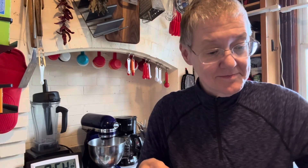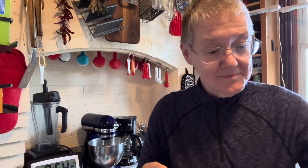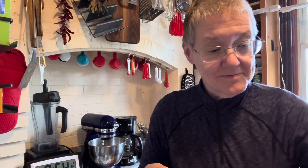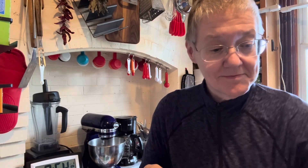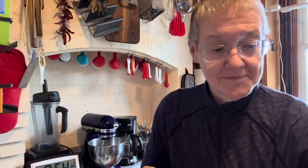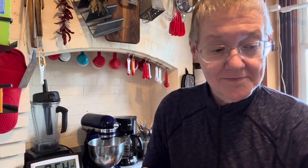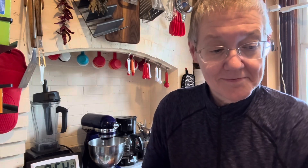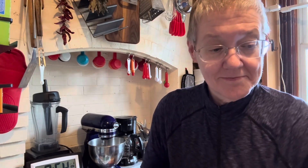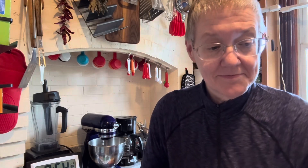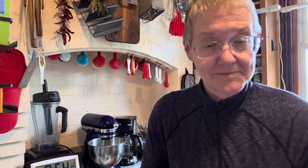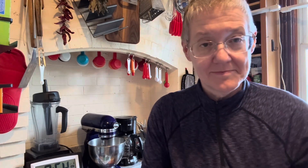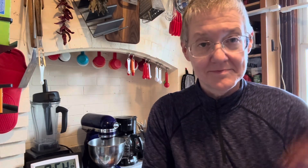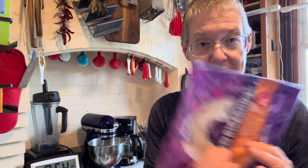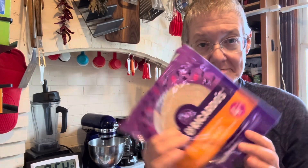Made from our